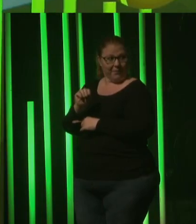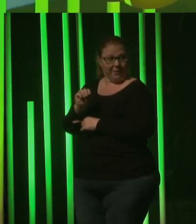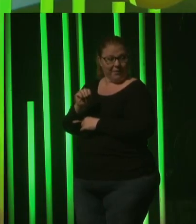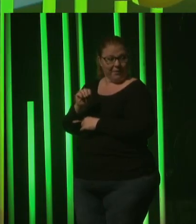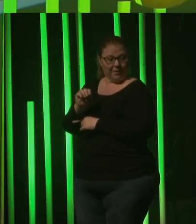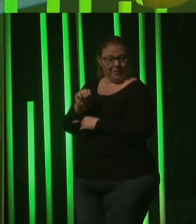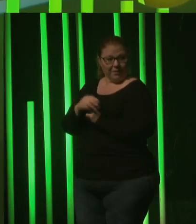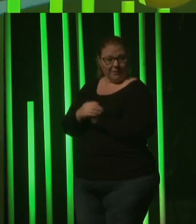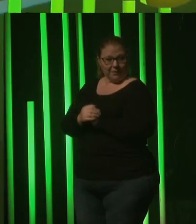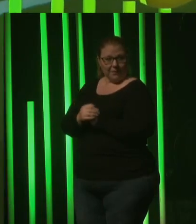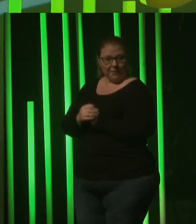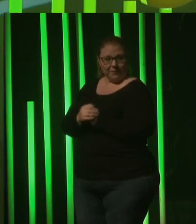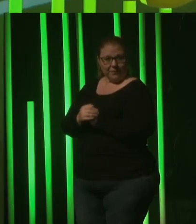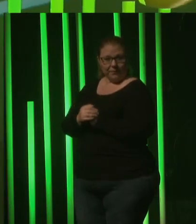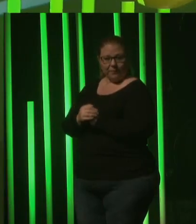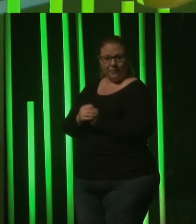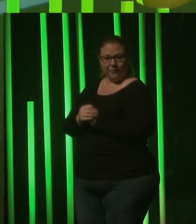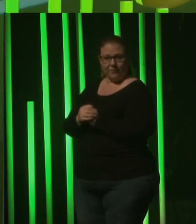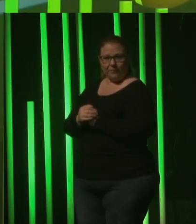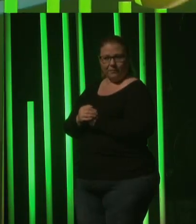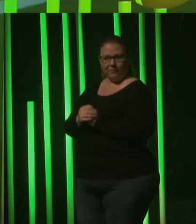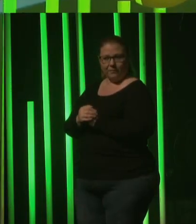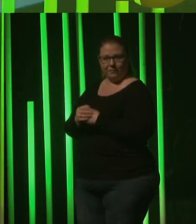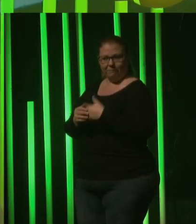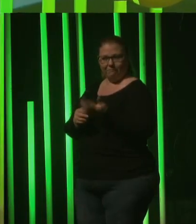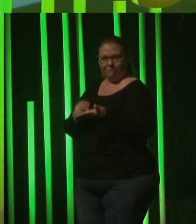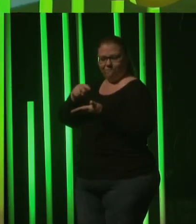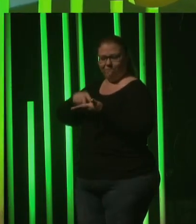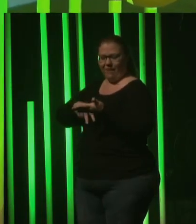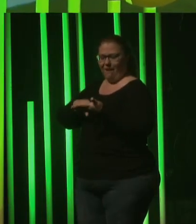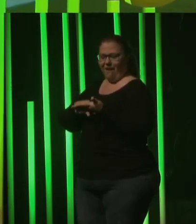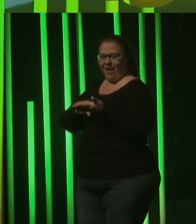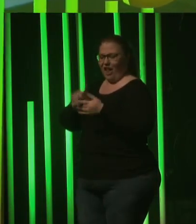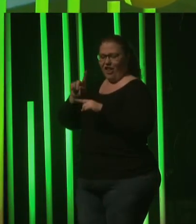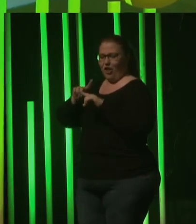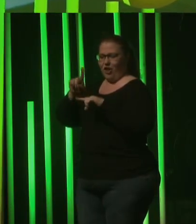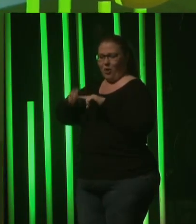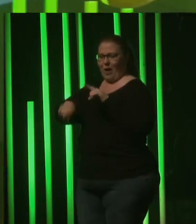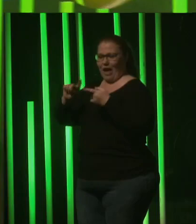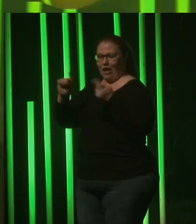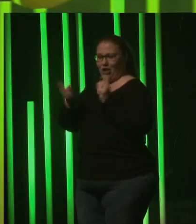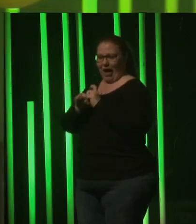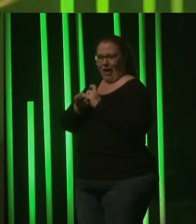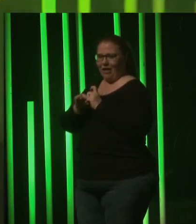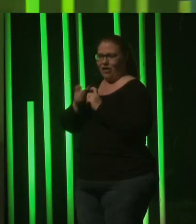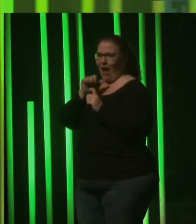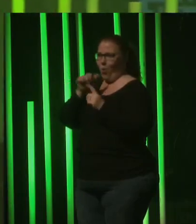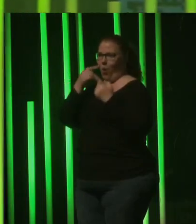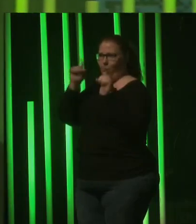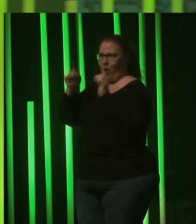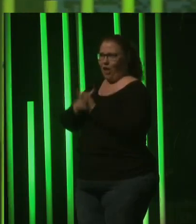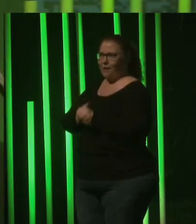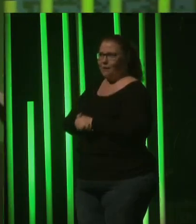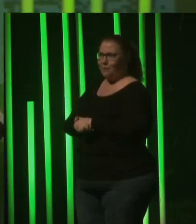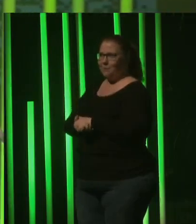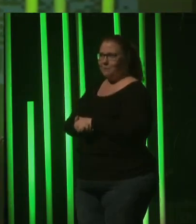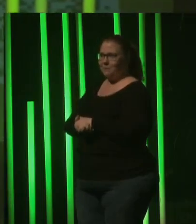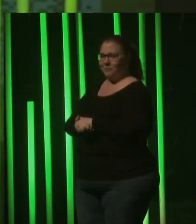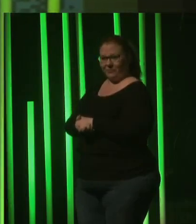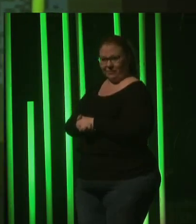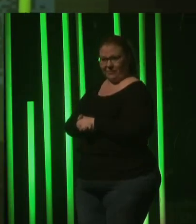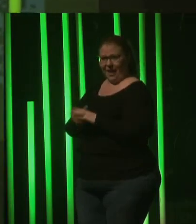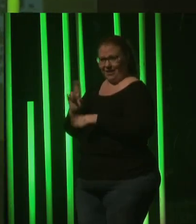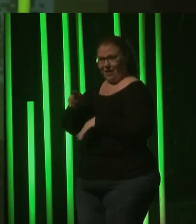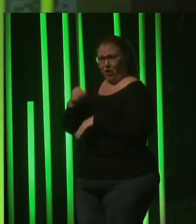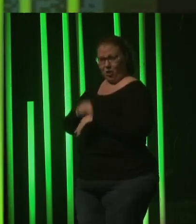This is, there is no point of trying to make a change because it just won't work. Is that the